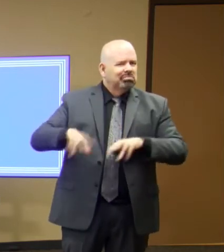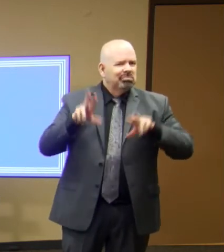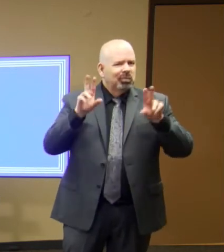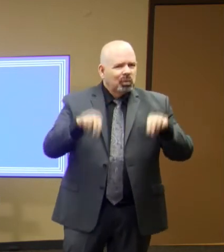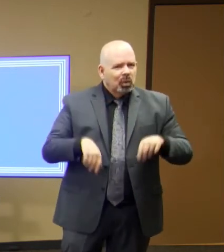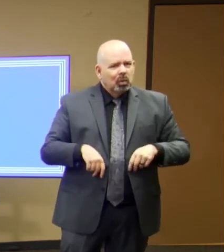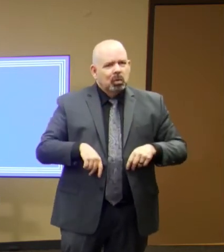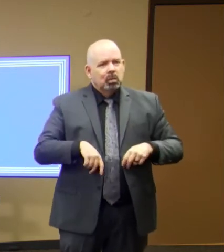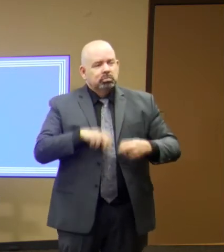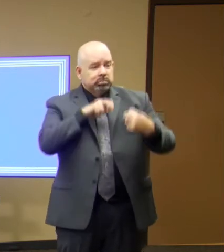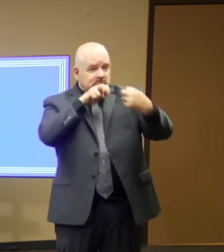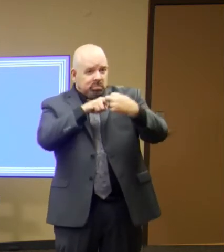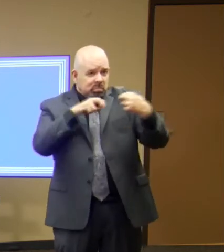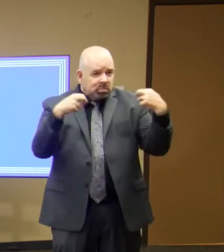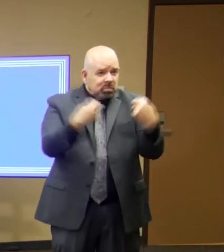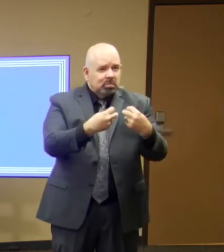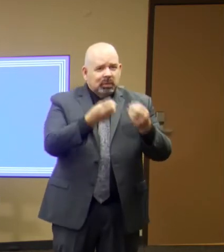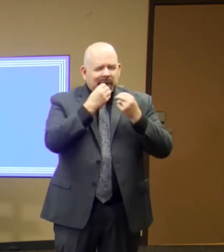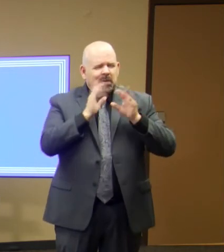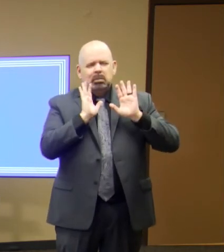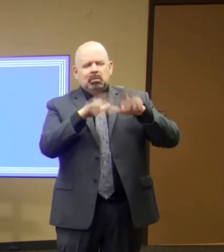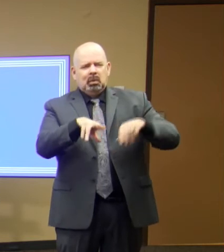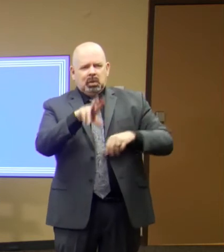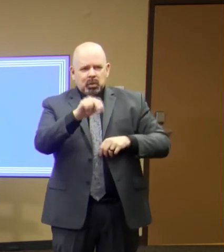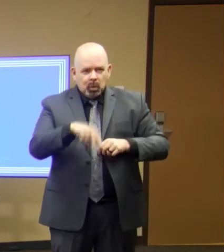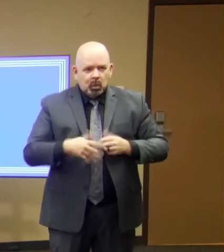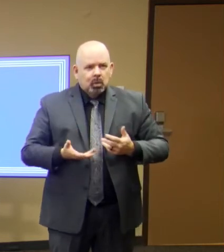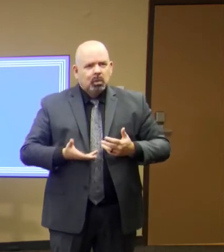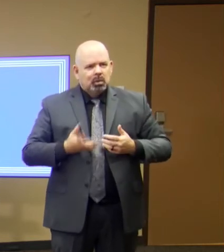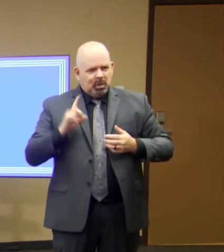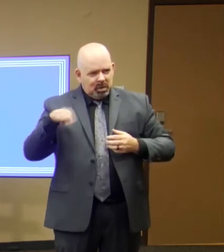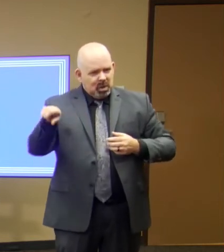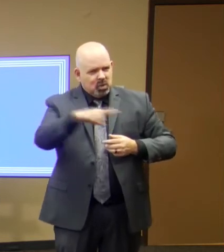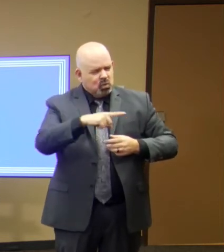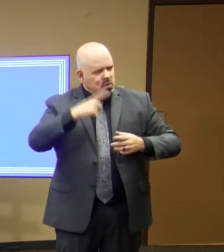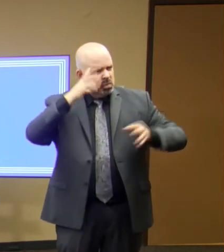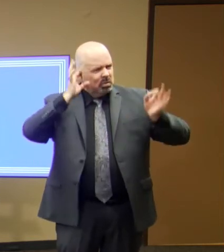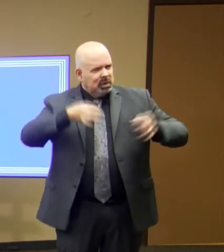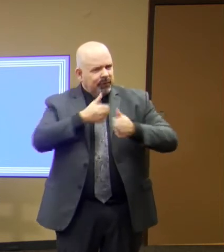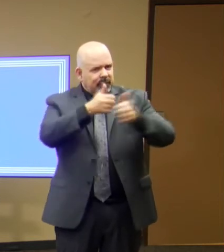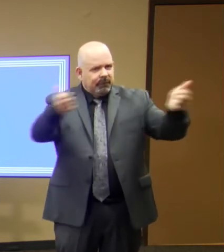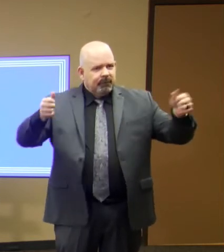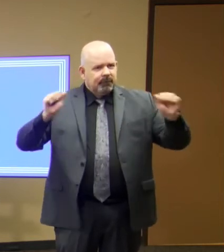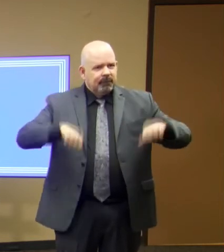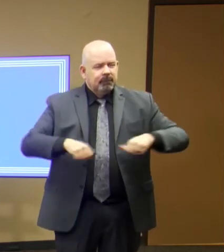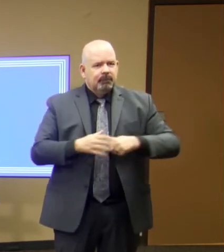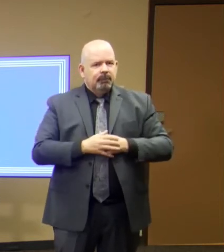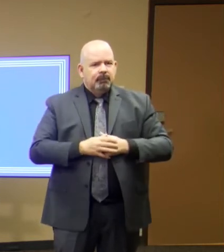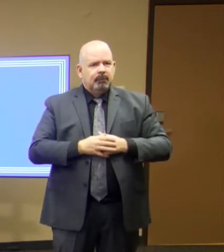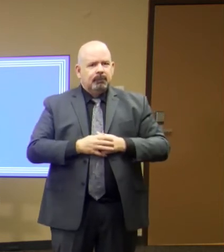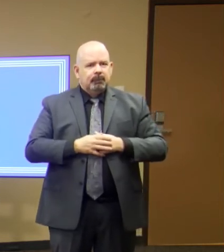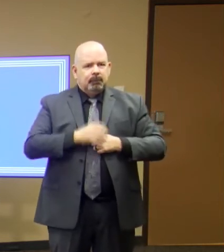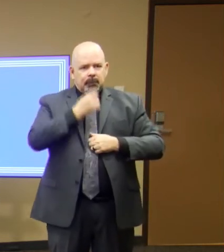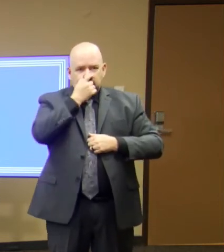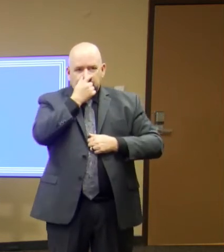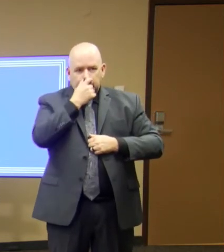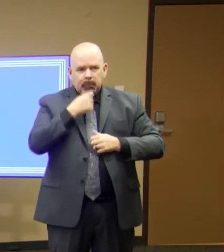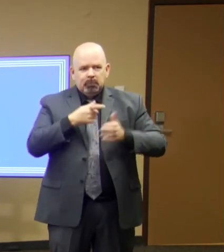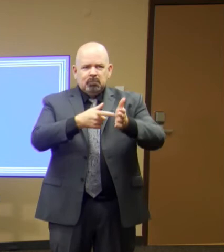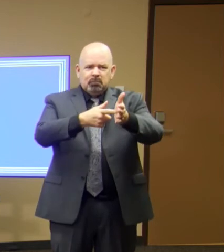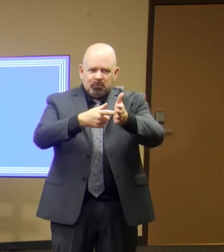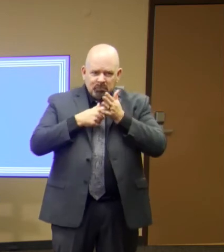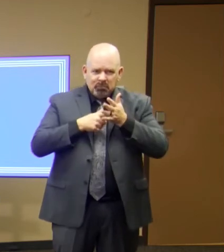necessary, and you're going to wear that dang mask, and that's what's going to be necessary to keep your family, our community, and our economy